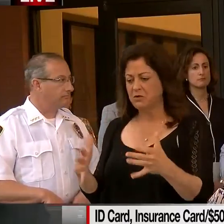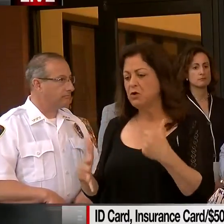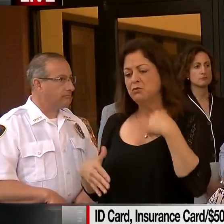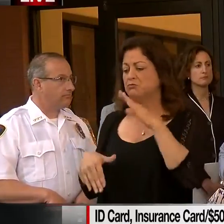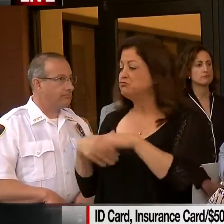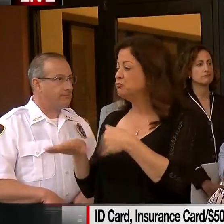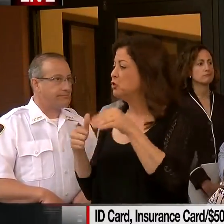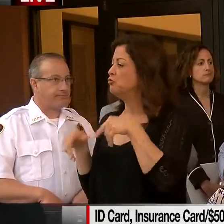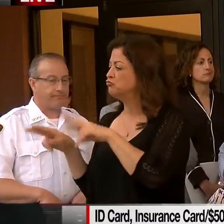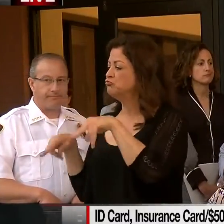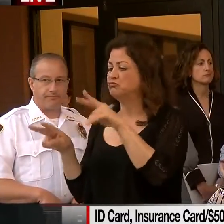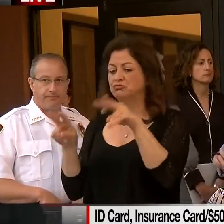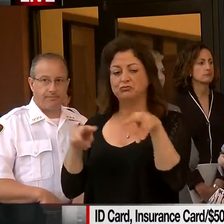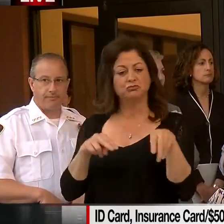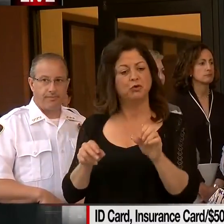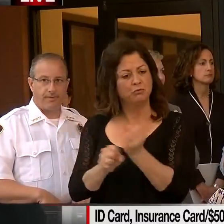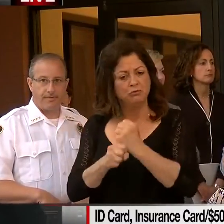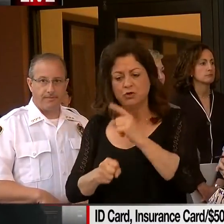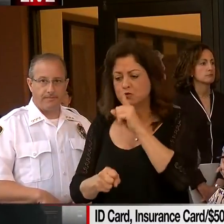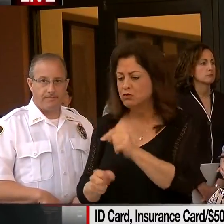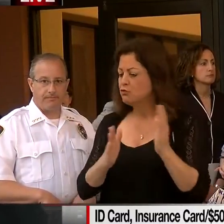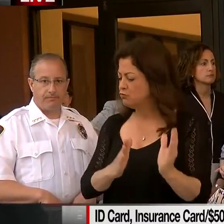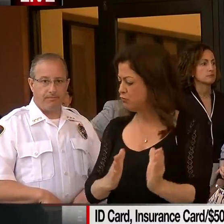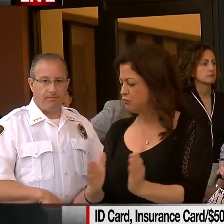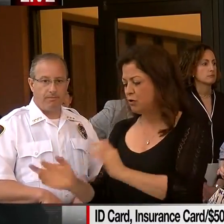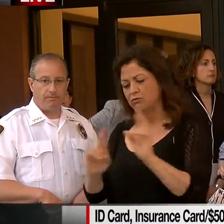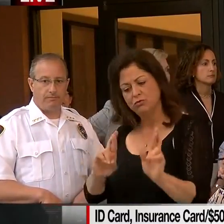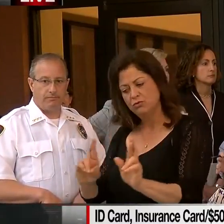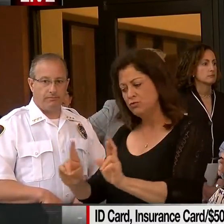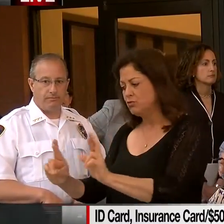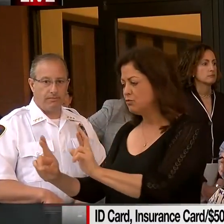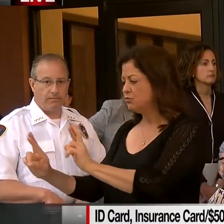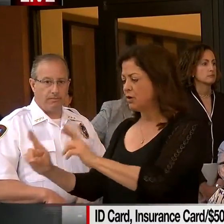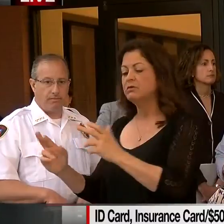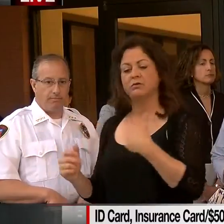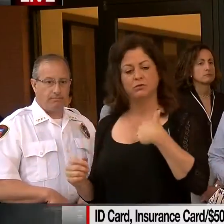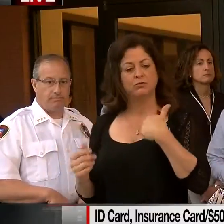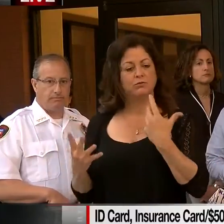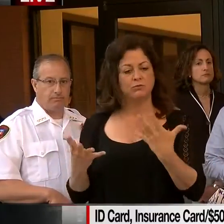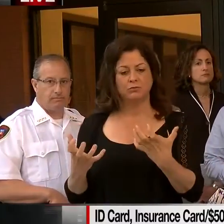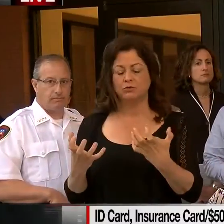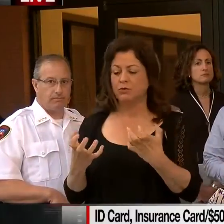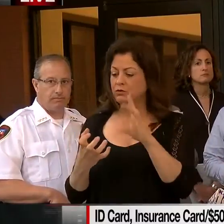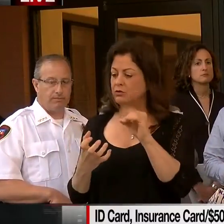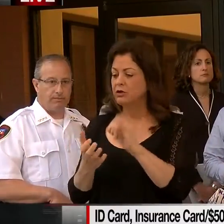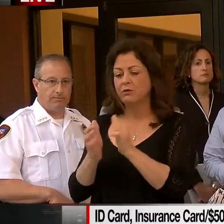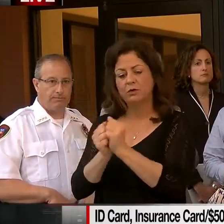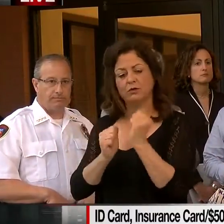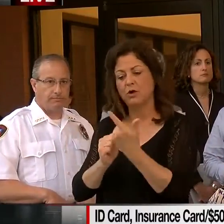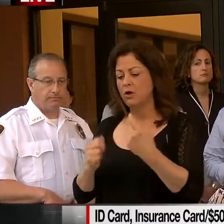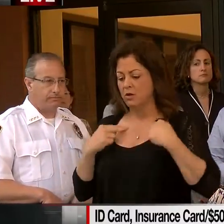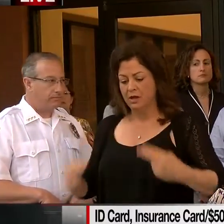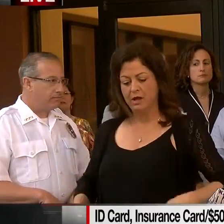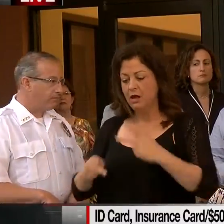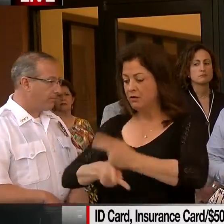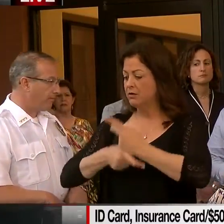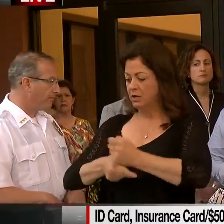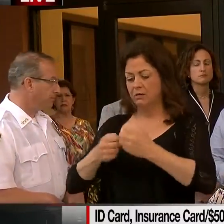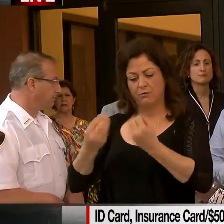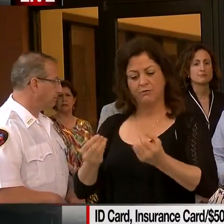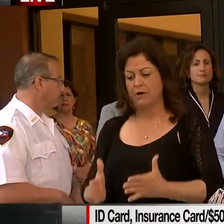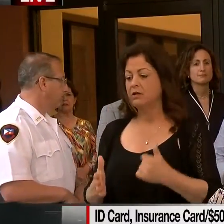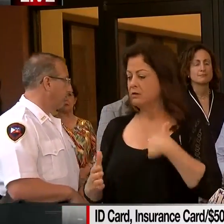you know, quad walk run. Proper preparation prevents poor performance. So that's what we wanted to do, and go through with all of our healthcare providers. We had representatives